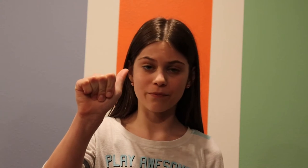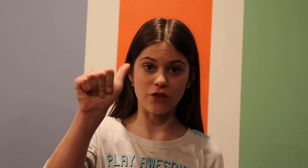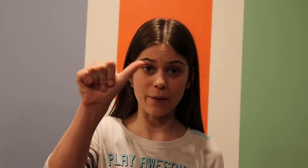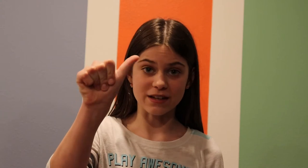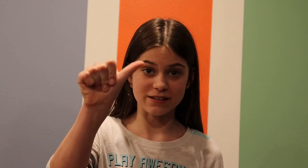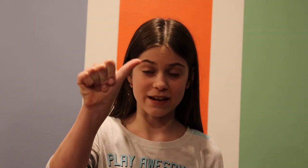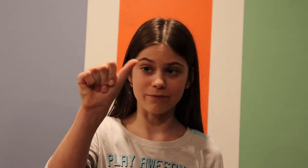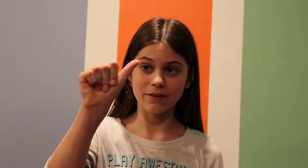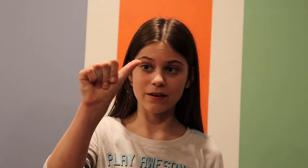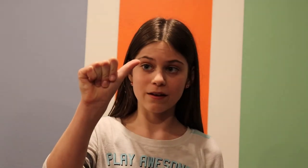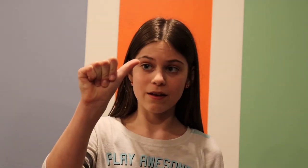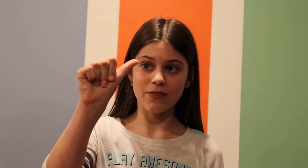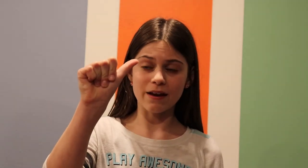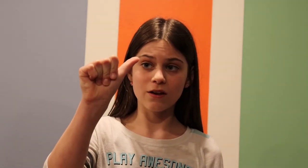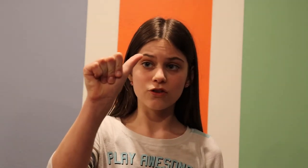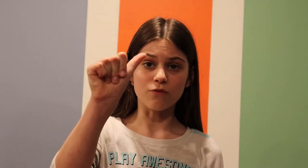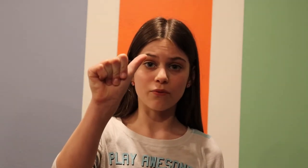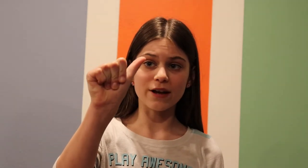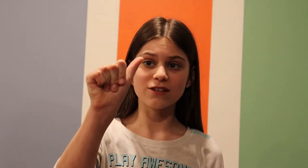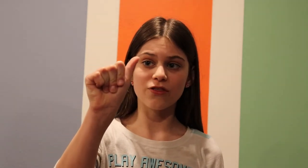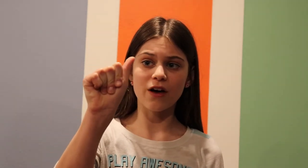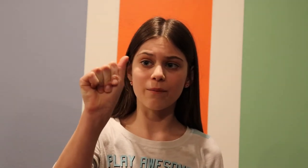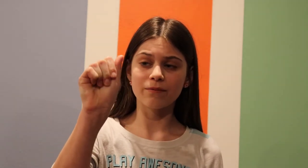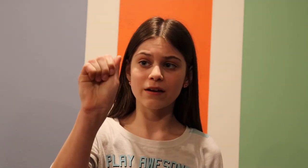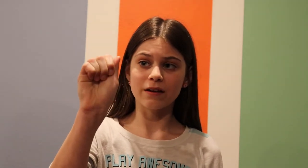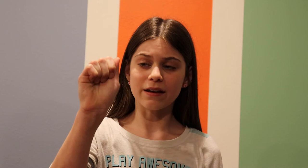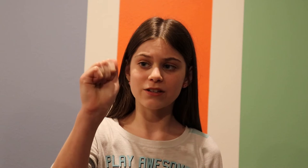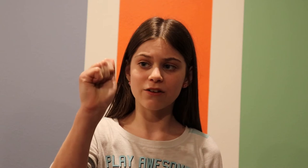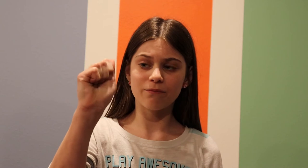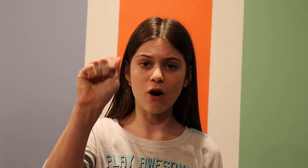Your thumb is going to stay. Then, you press your thumb into